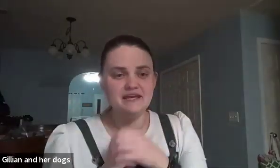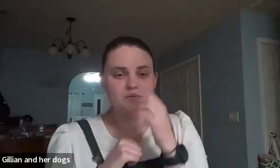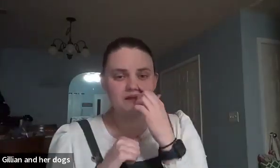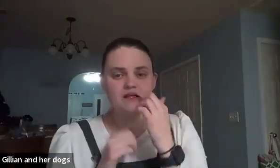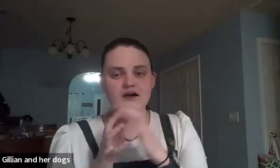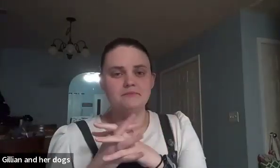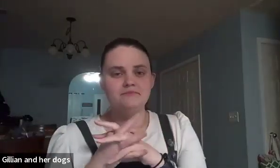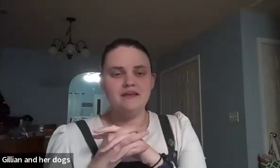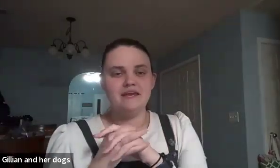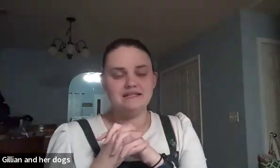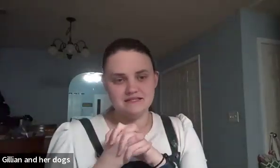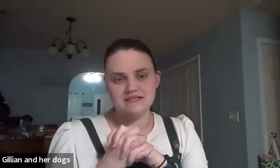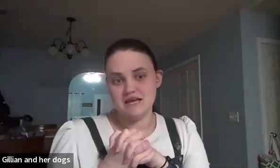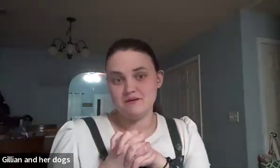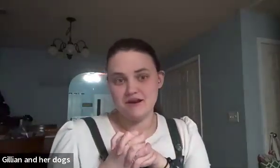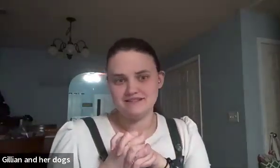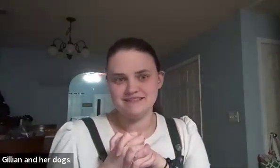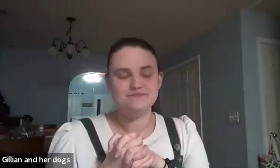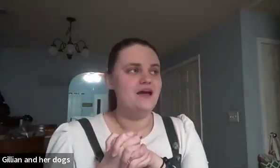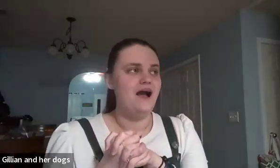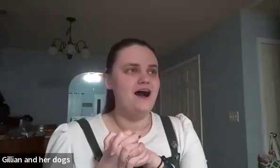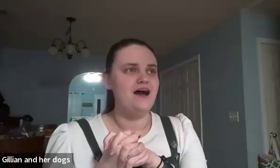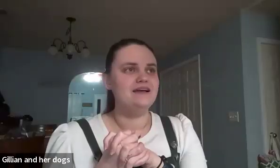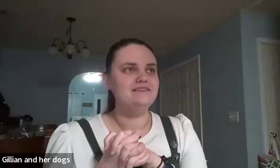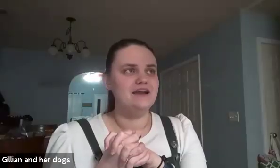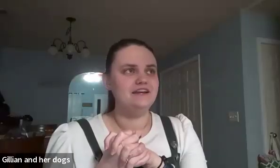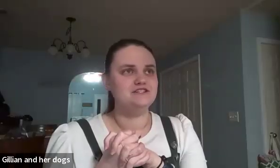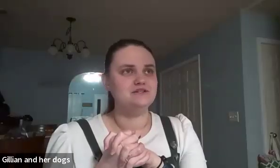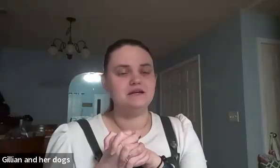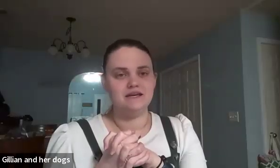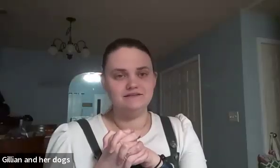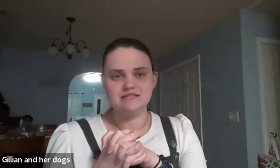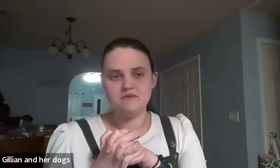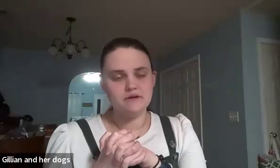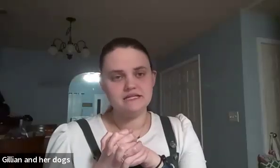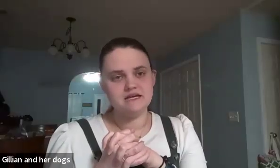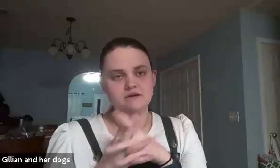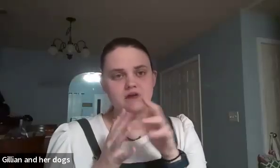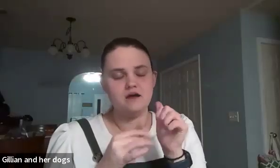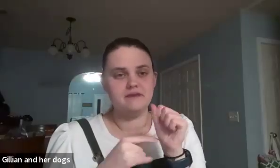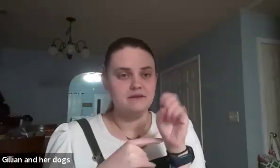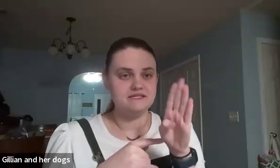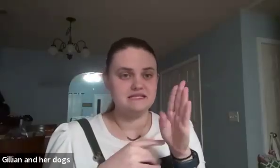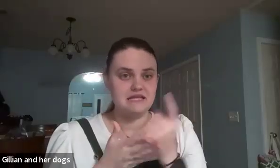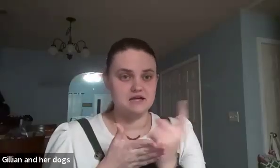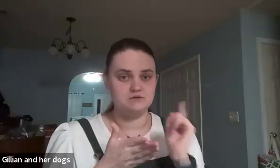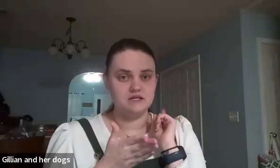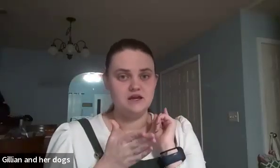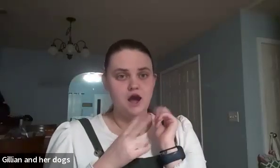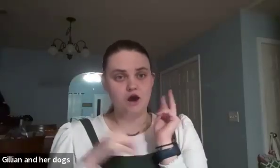It will, it does take time and practice. I like to, again, same thing when I said with ABCs last week. I'll